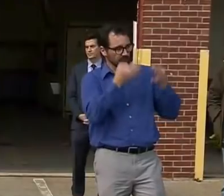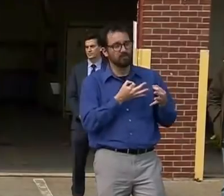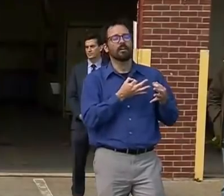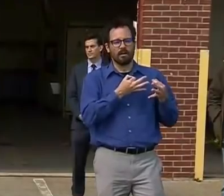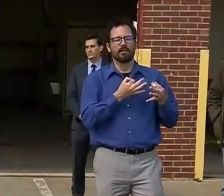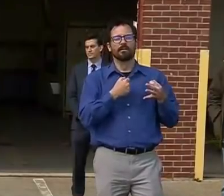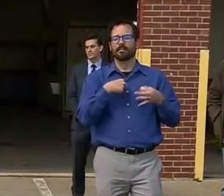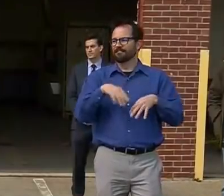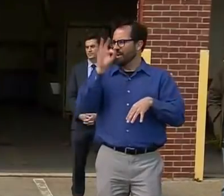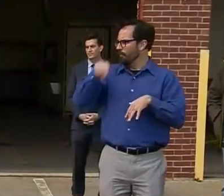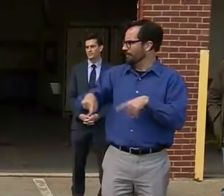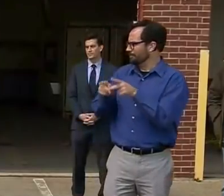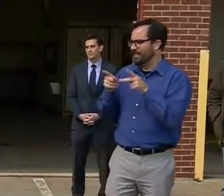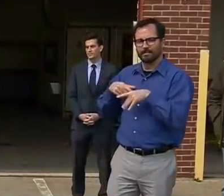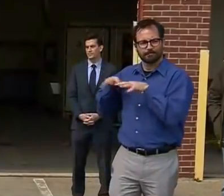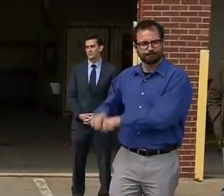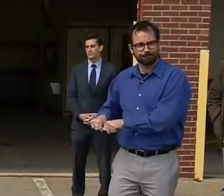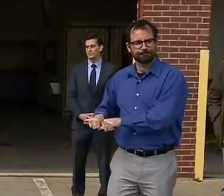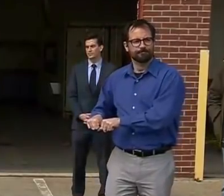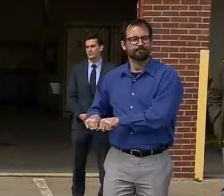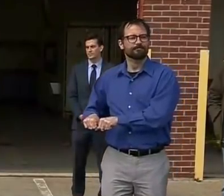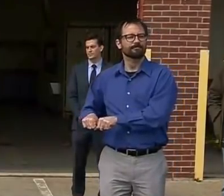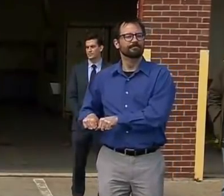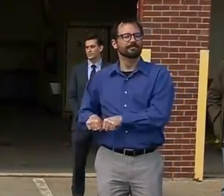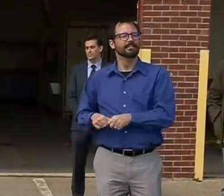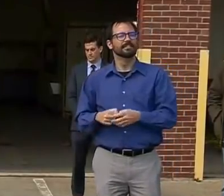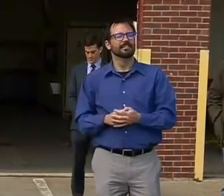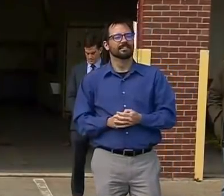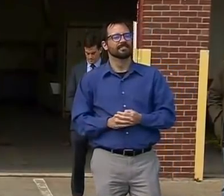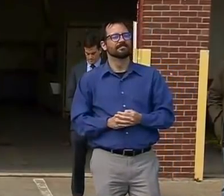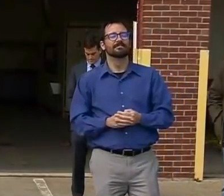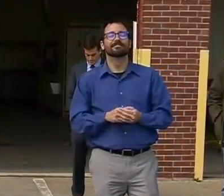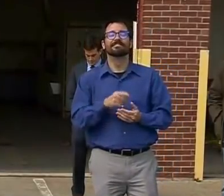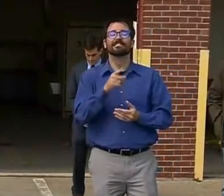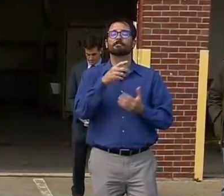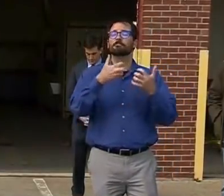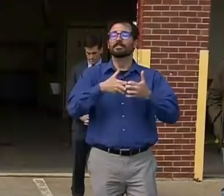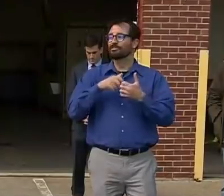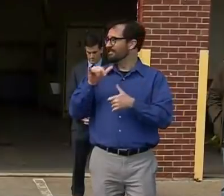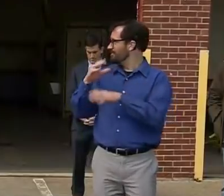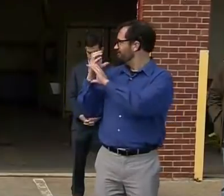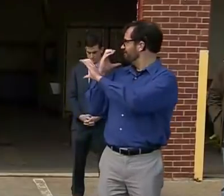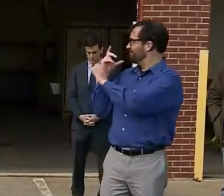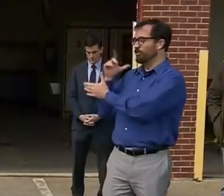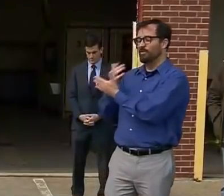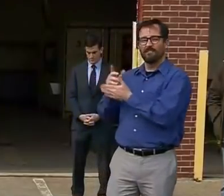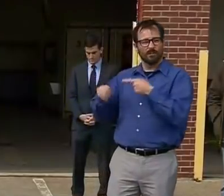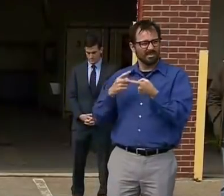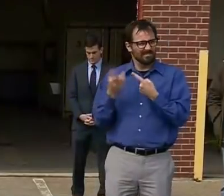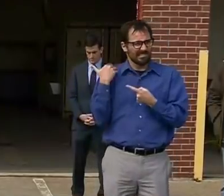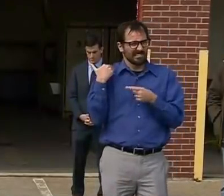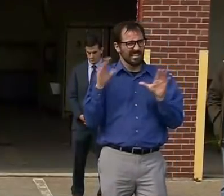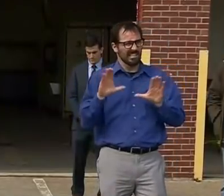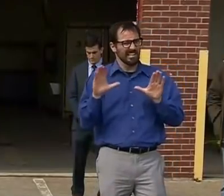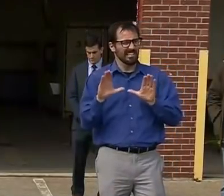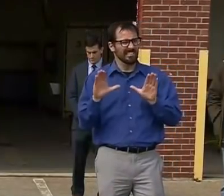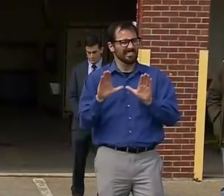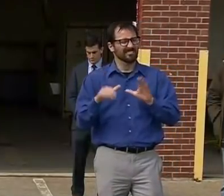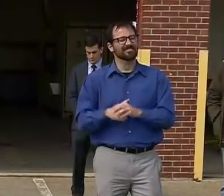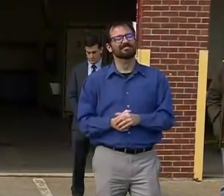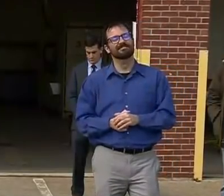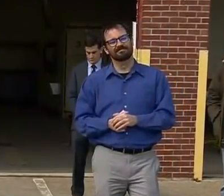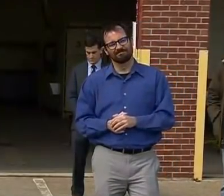get the system here, which arrived last Sunday. And as you can see, they're up and running. And we know the importance of this. Cleaning tens of thousands